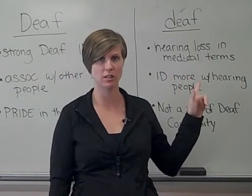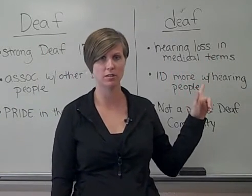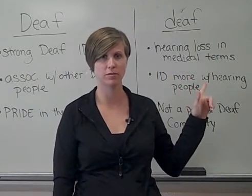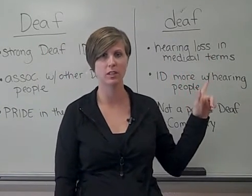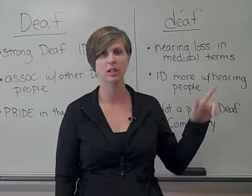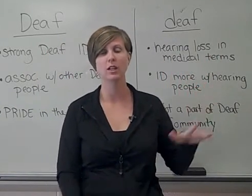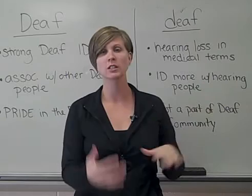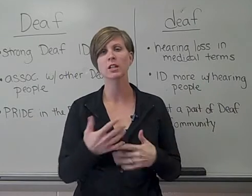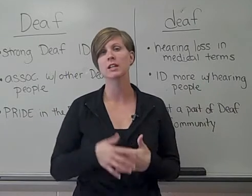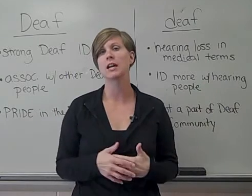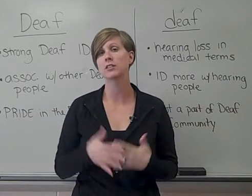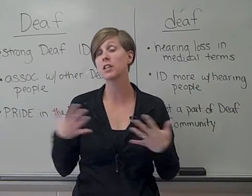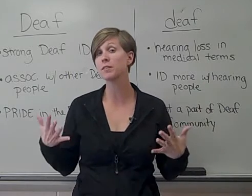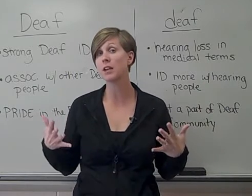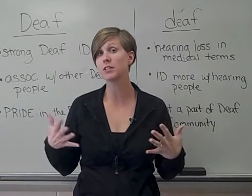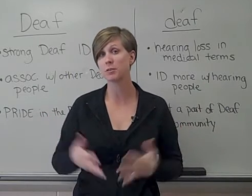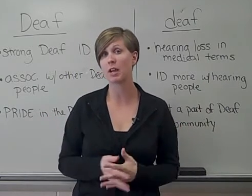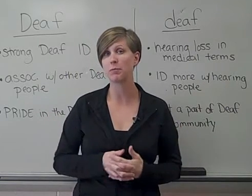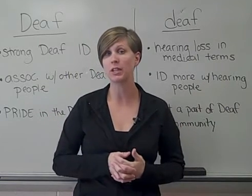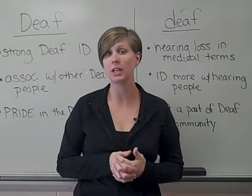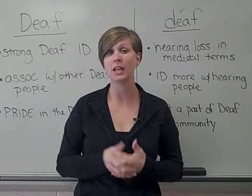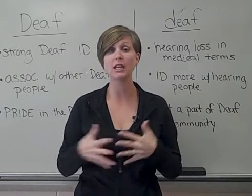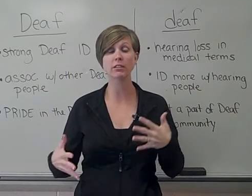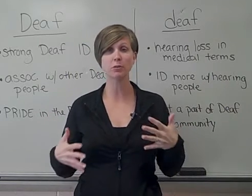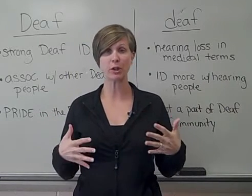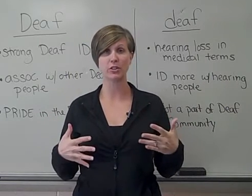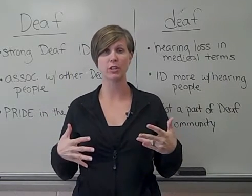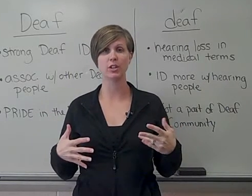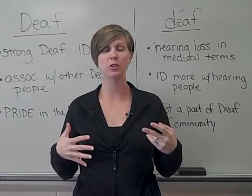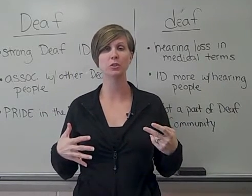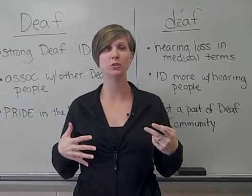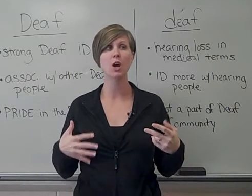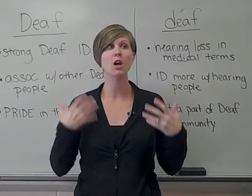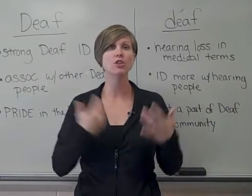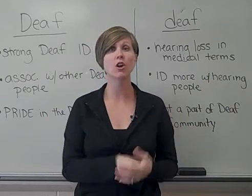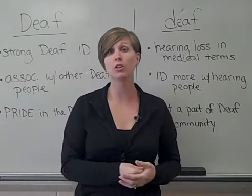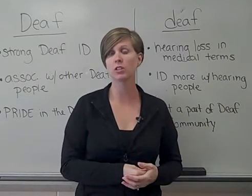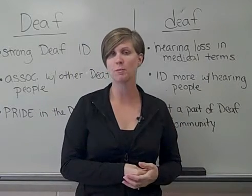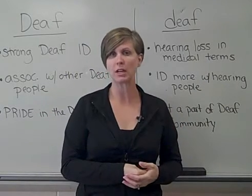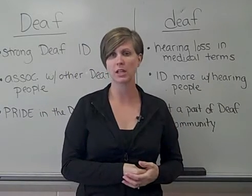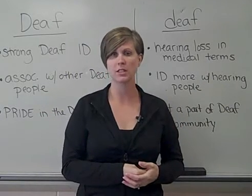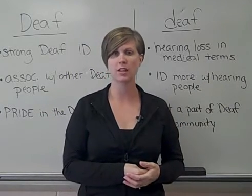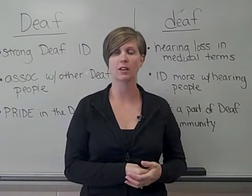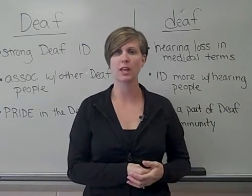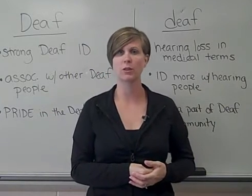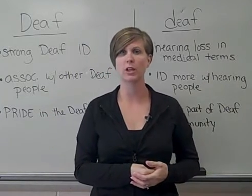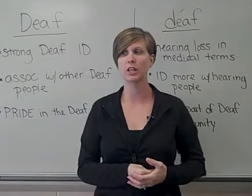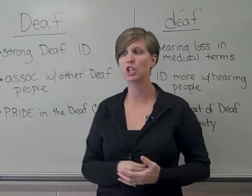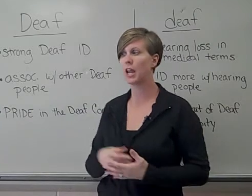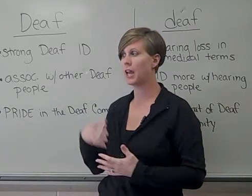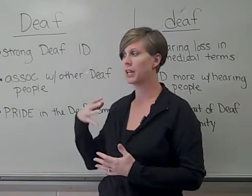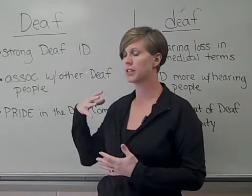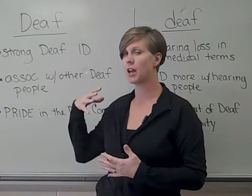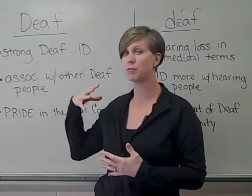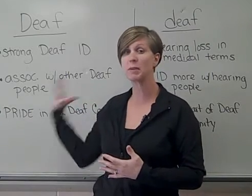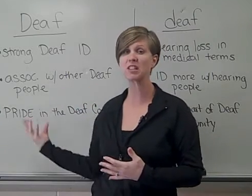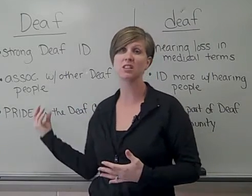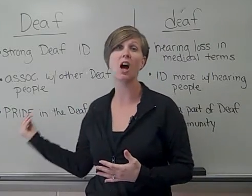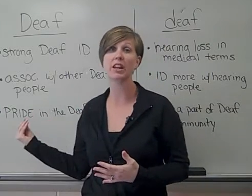loss. Now, sometimes there might be a hearing person who knows American Sign Language and spends a lot